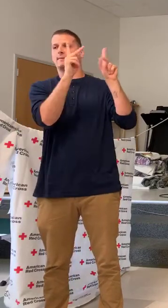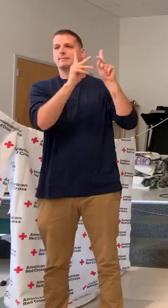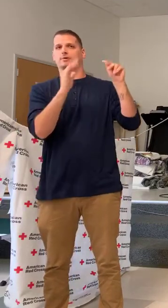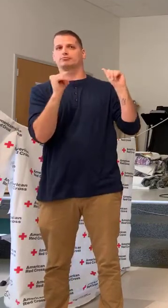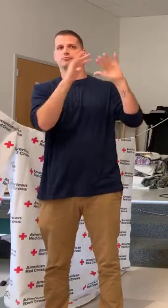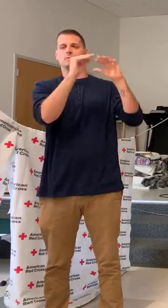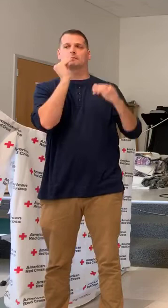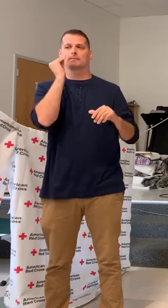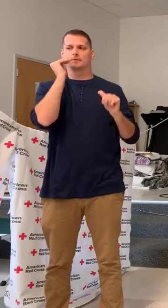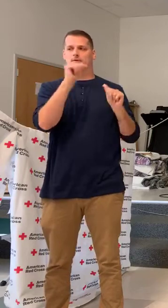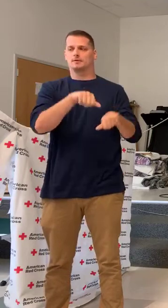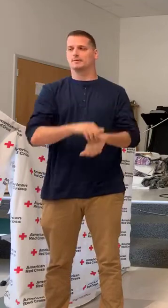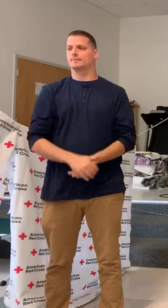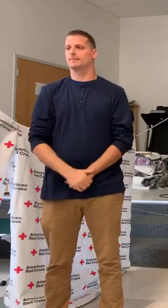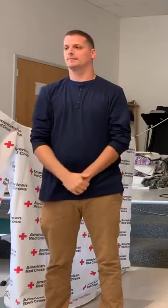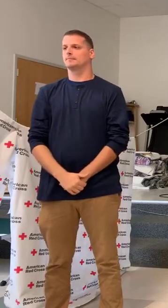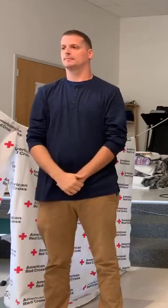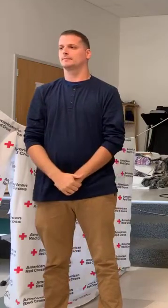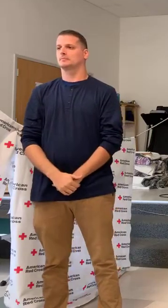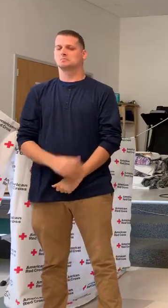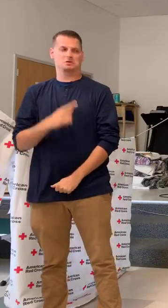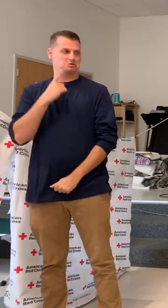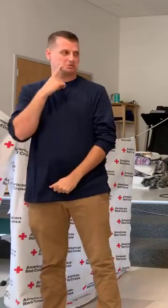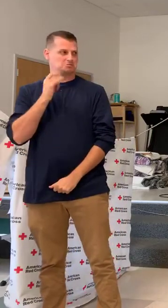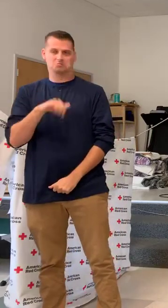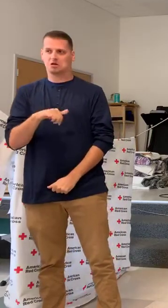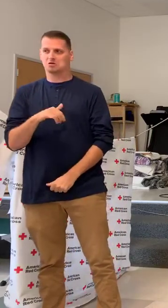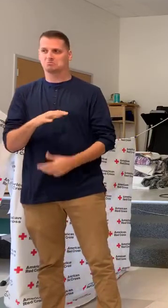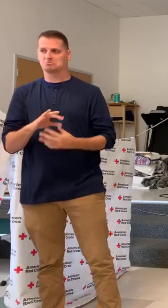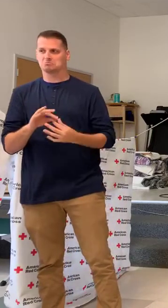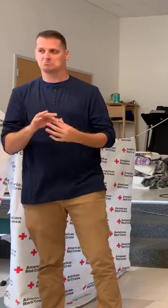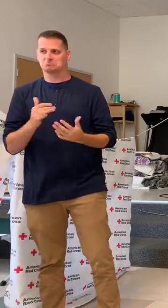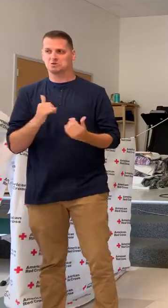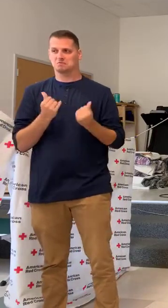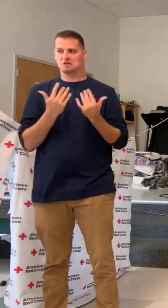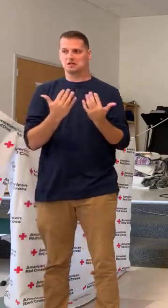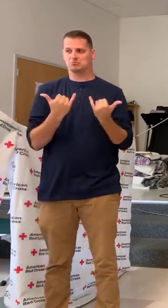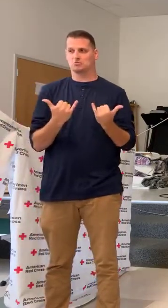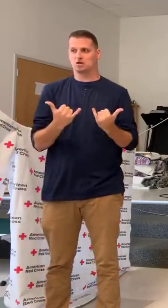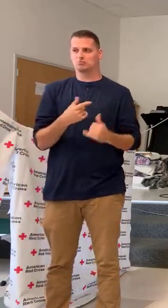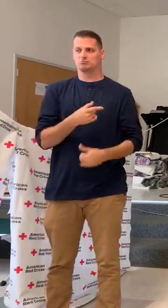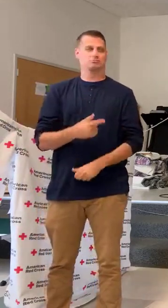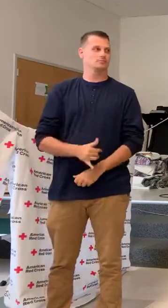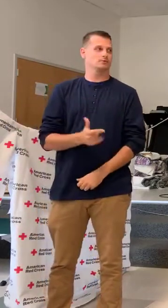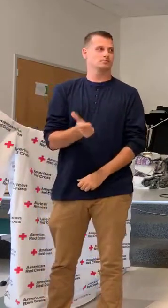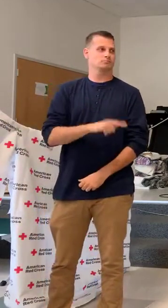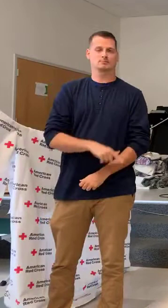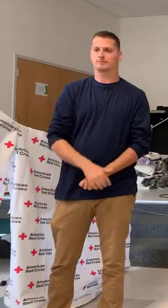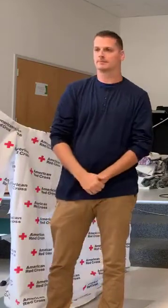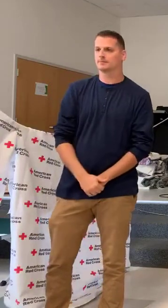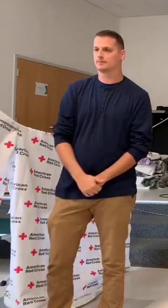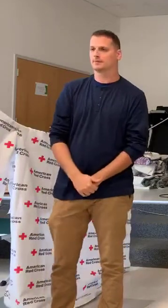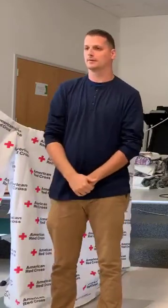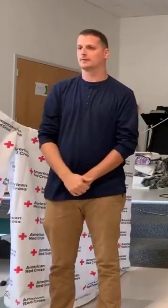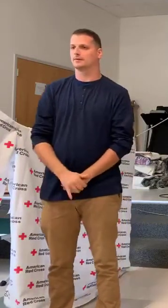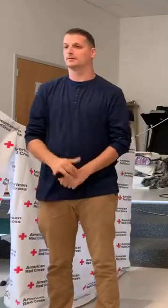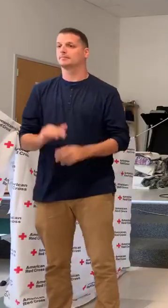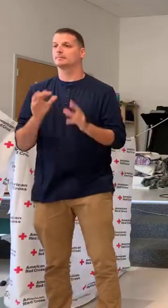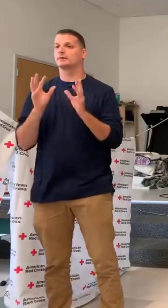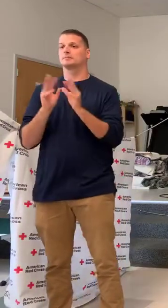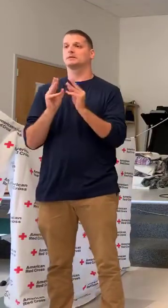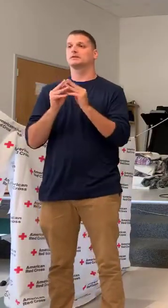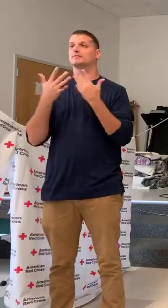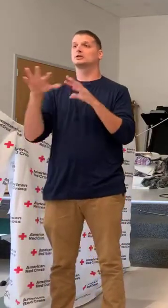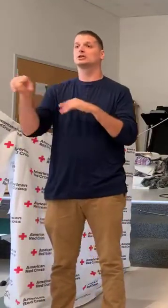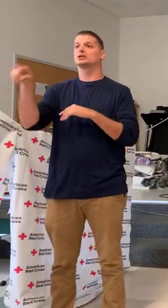I think that's about it for the status of the fire currently. Great, thanks, Karen. We'll have questions for Karen at the end. You'll see on your agenda next